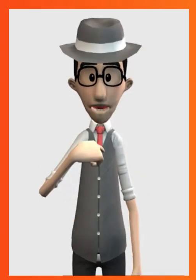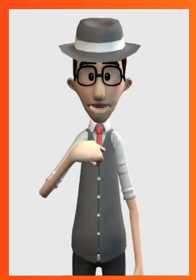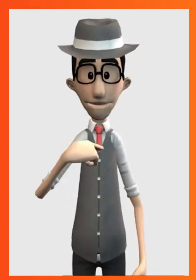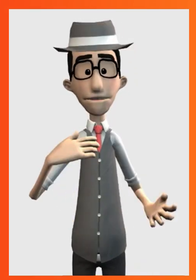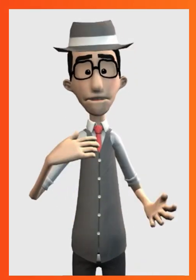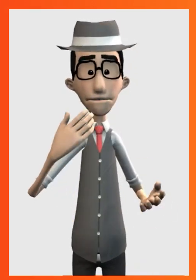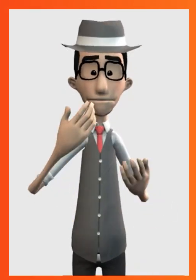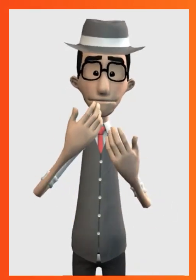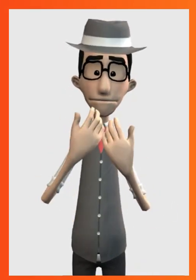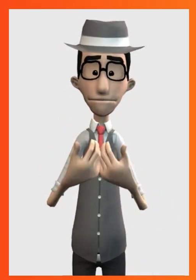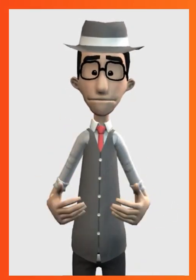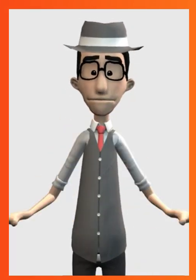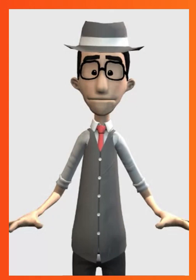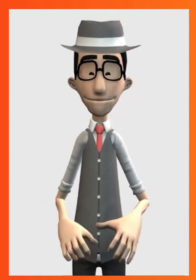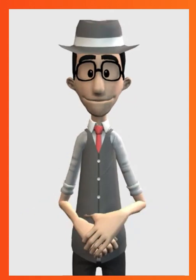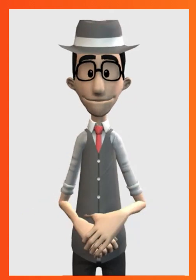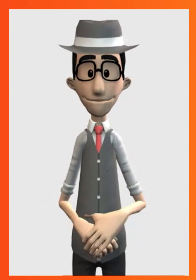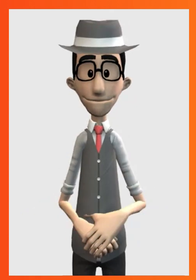I'm lost.